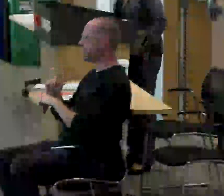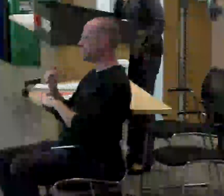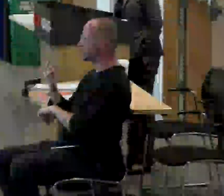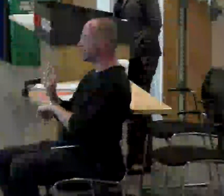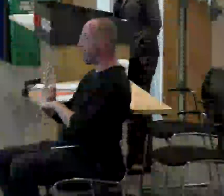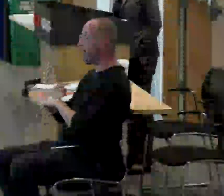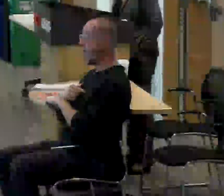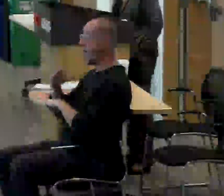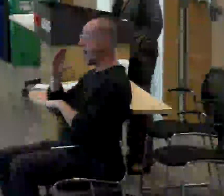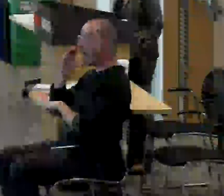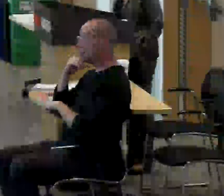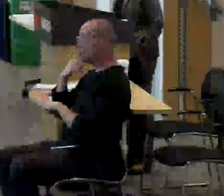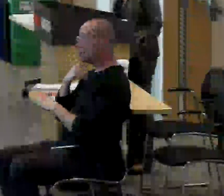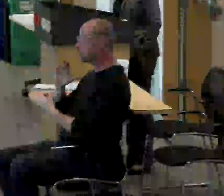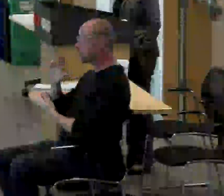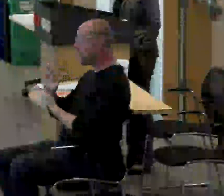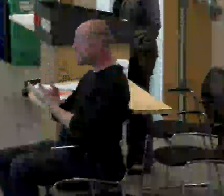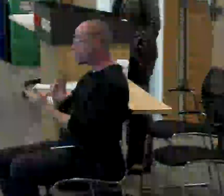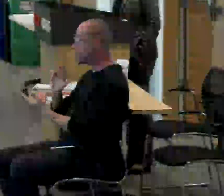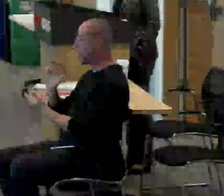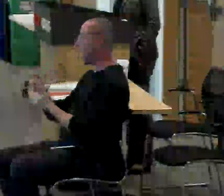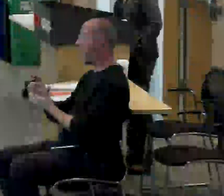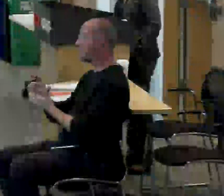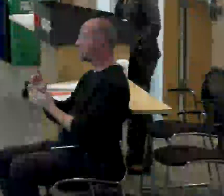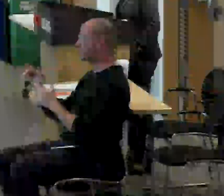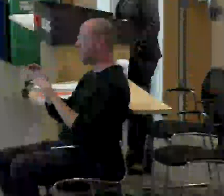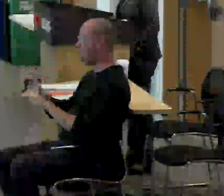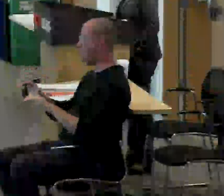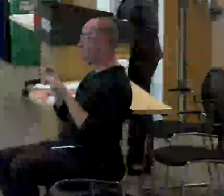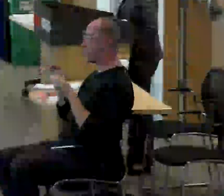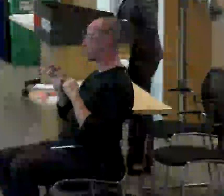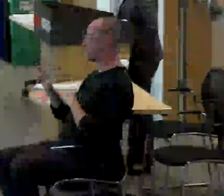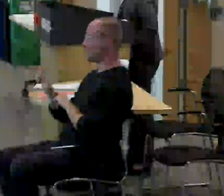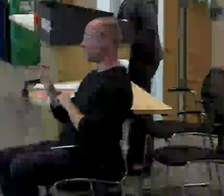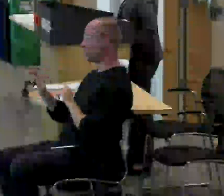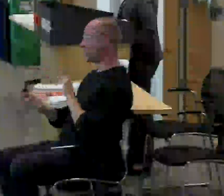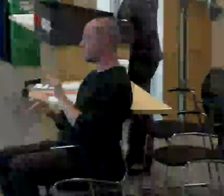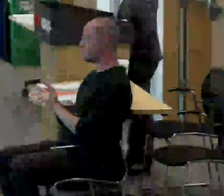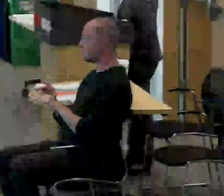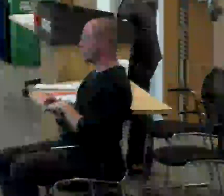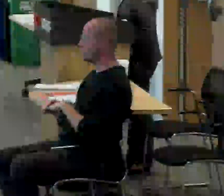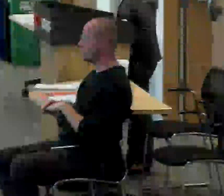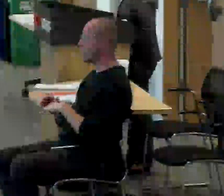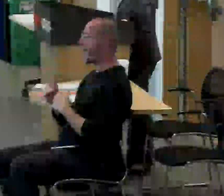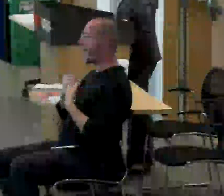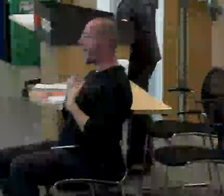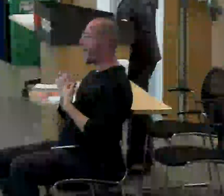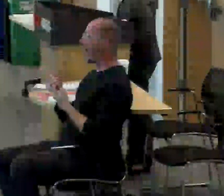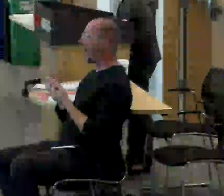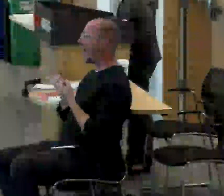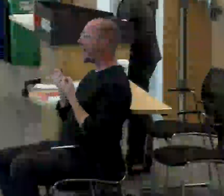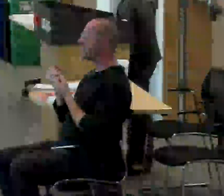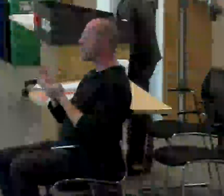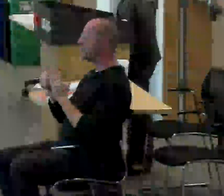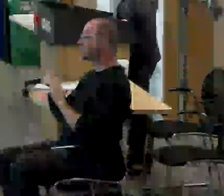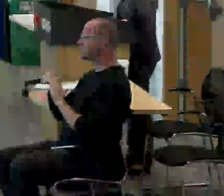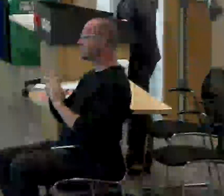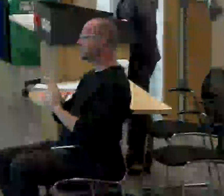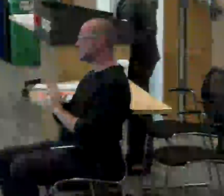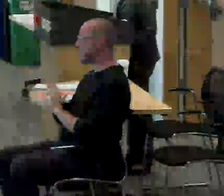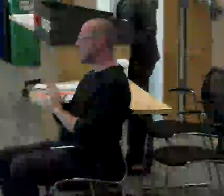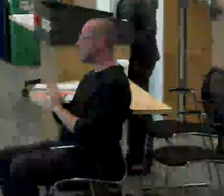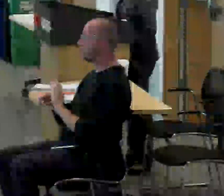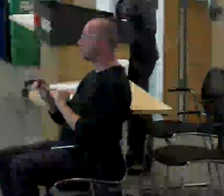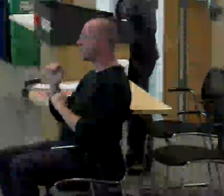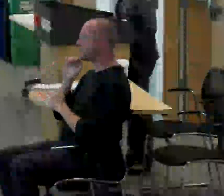audience of 300. There's lots of details and lots of nuances, and it certainly isn't perfect. But as every